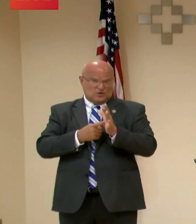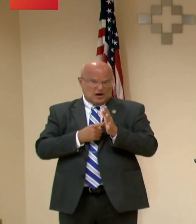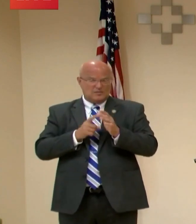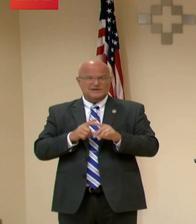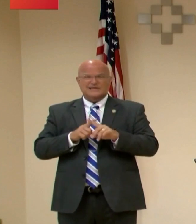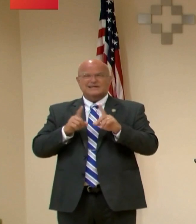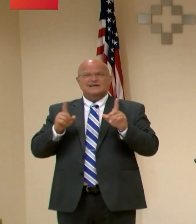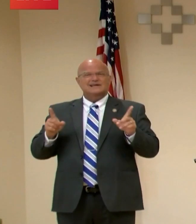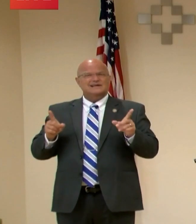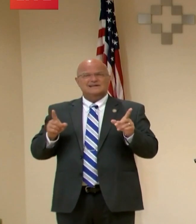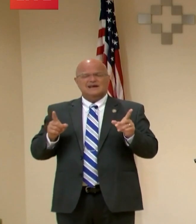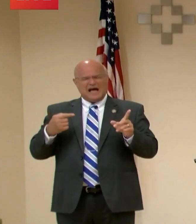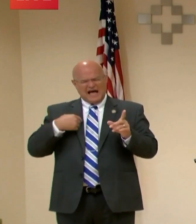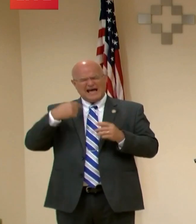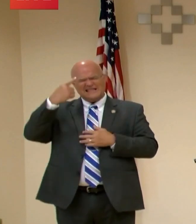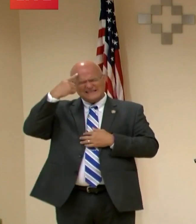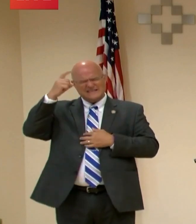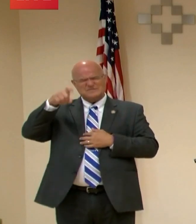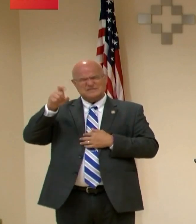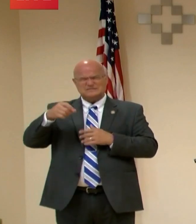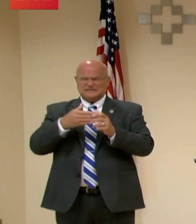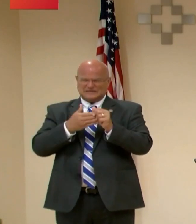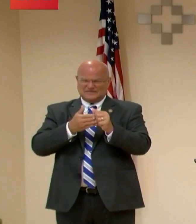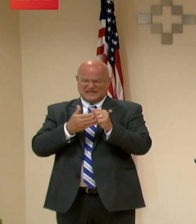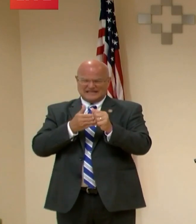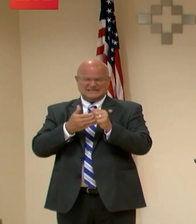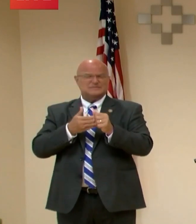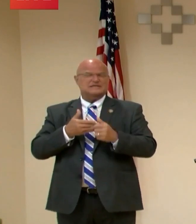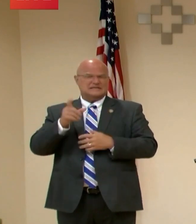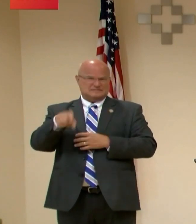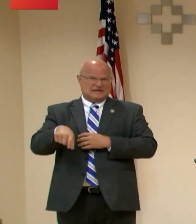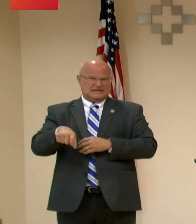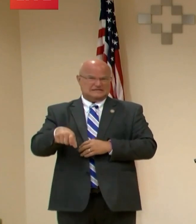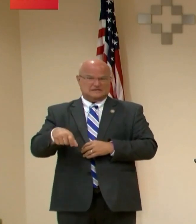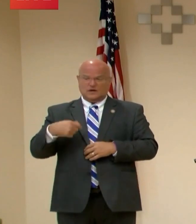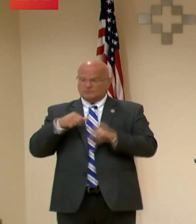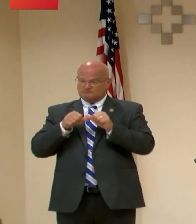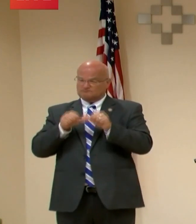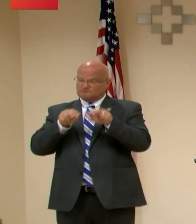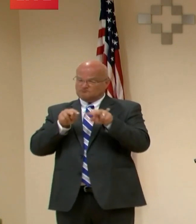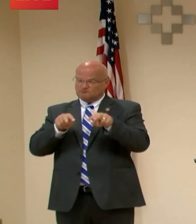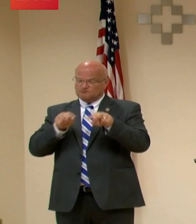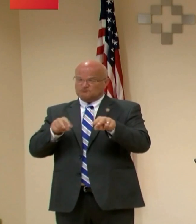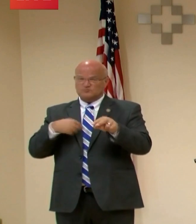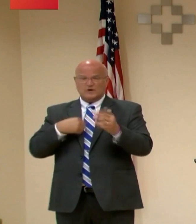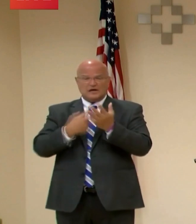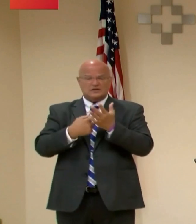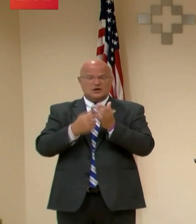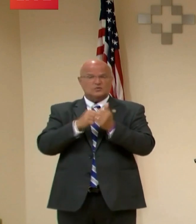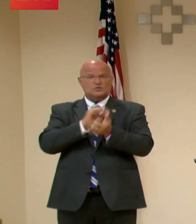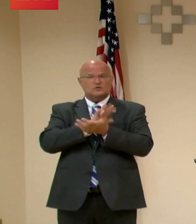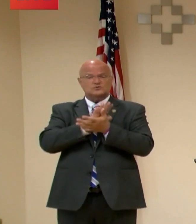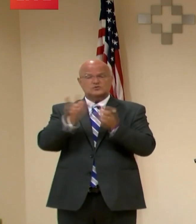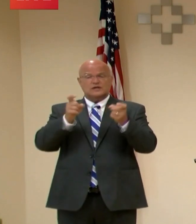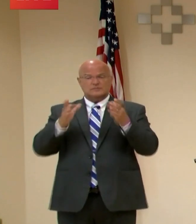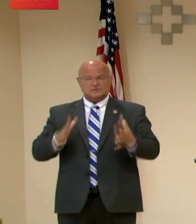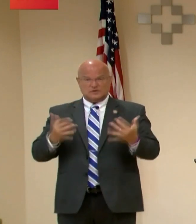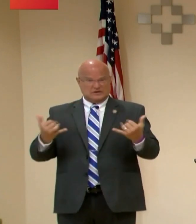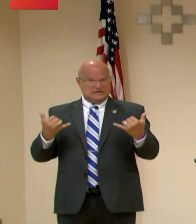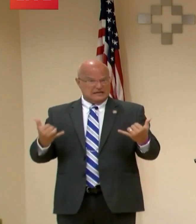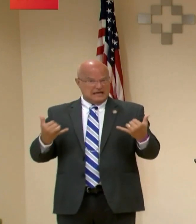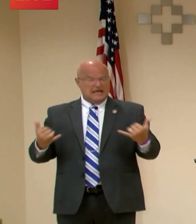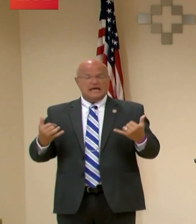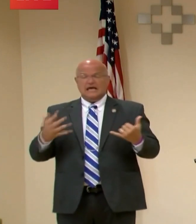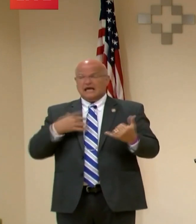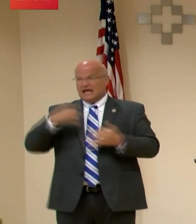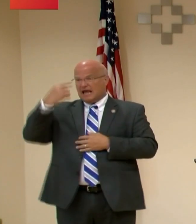requirements, but I think there has to be some flexibility there. We will continue to look at it, but I talked to the school administrators today,